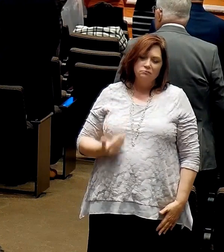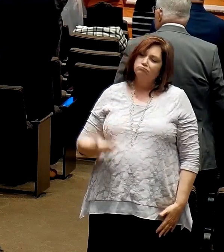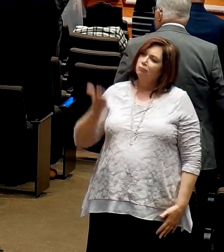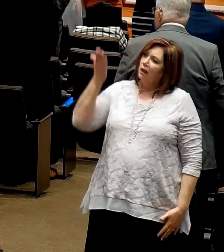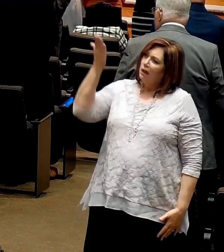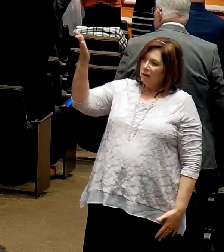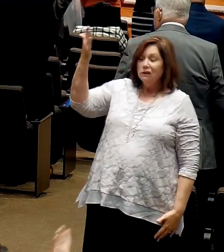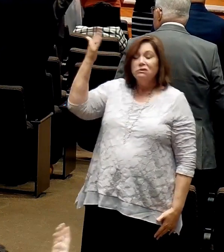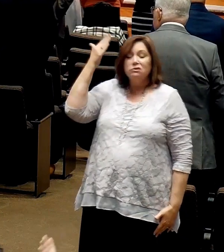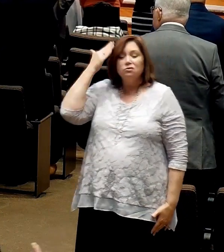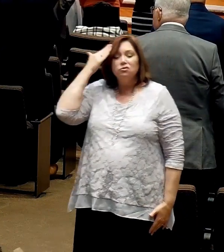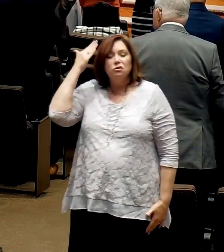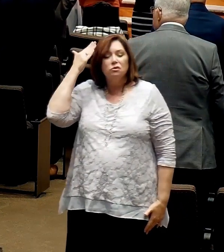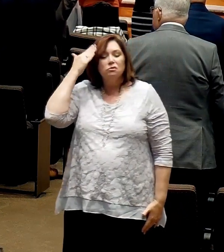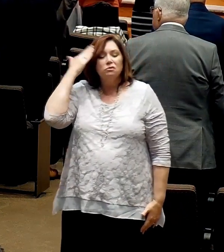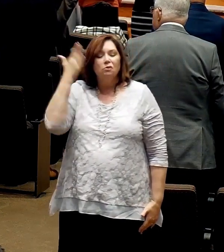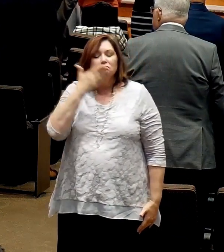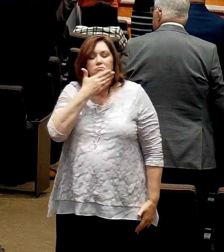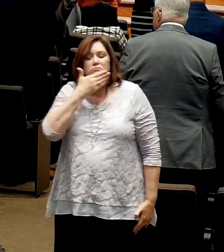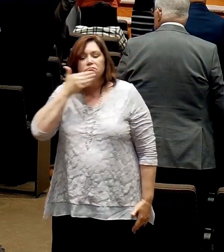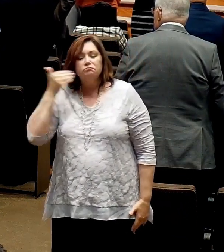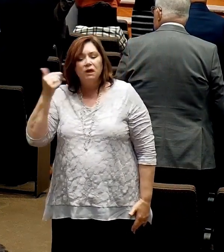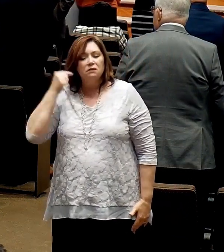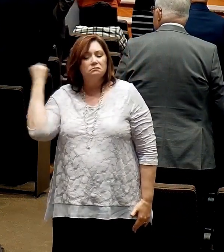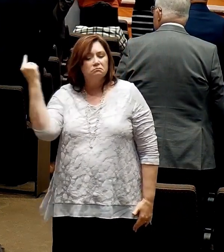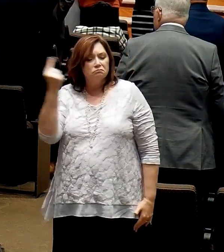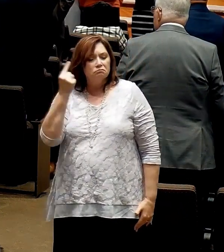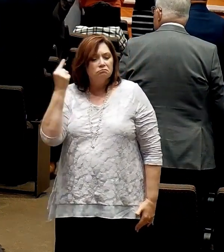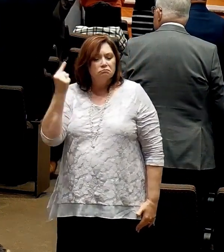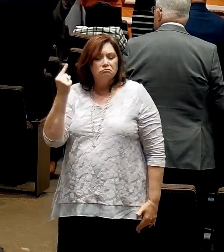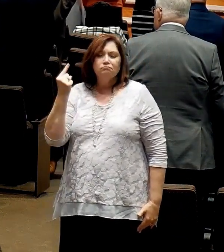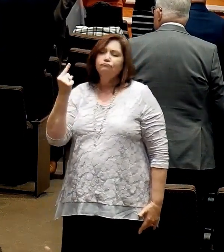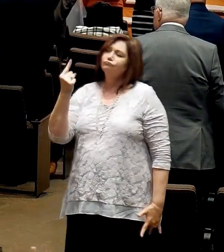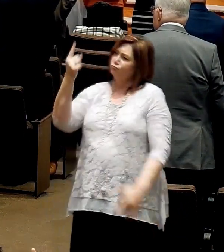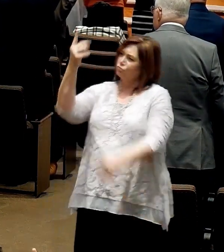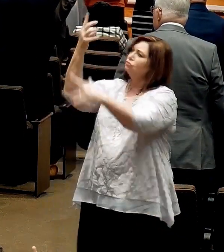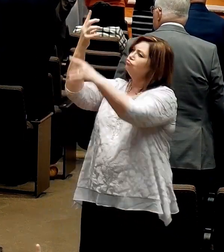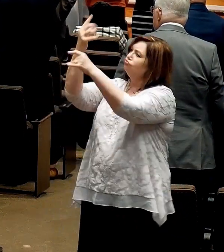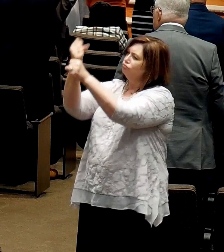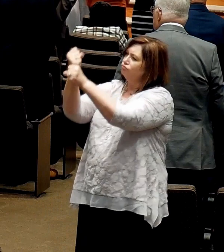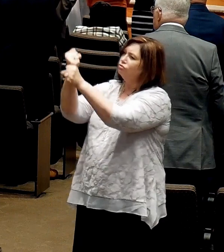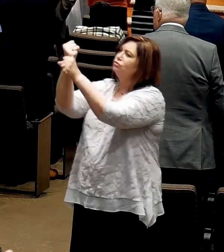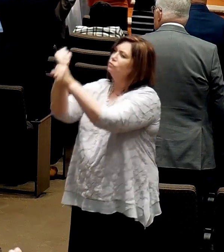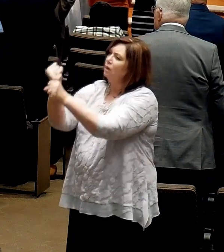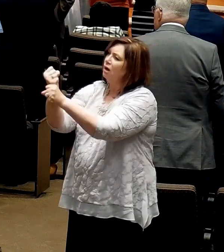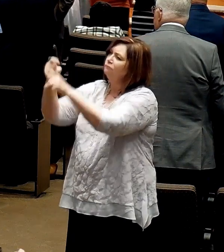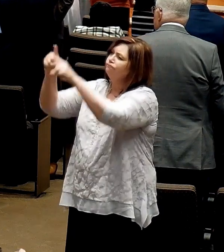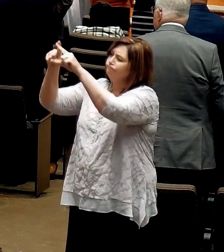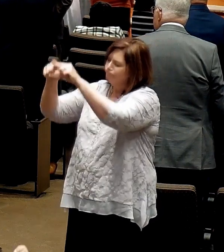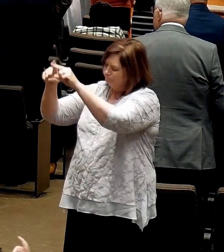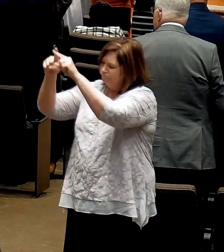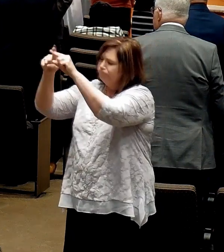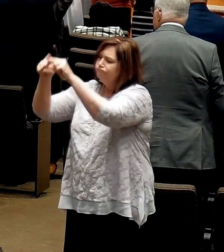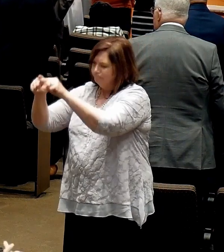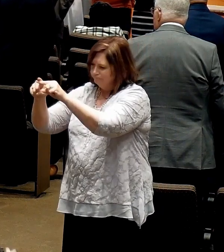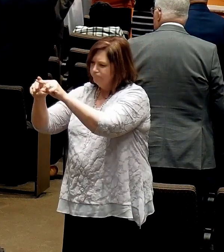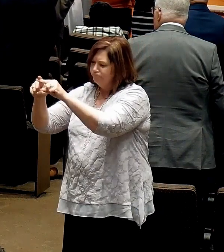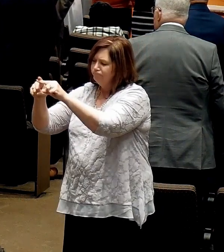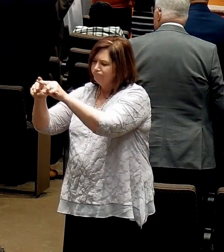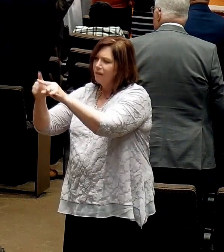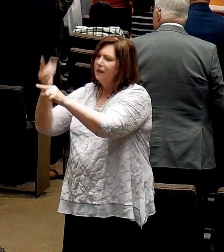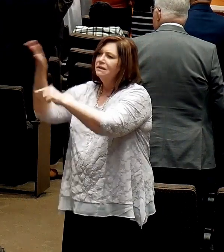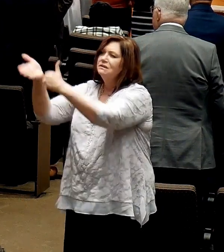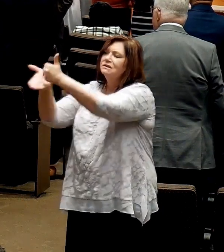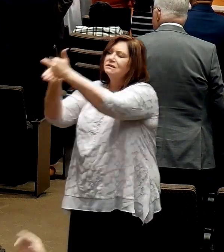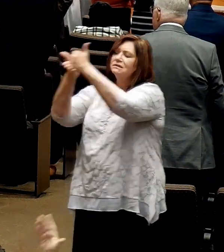Father knows best, and I trust in his care. Through purging, more fruit